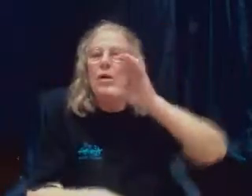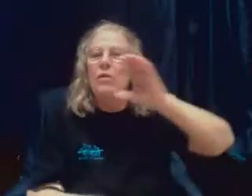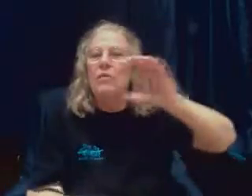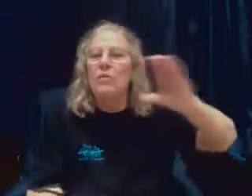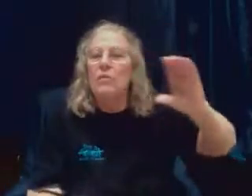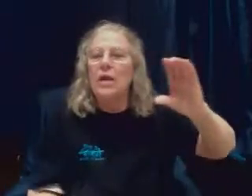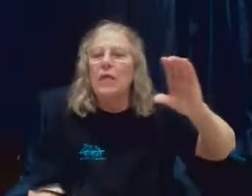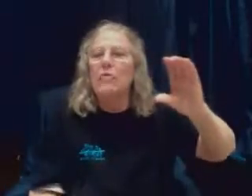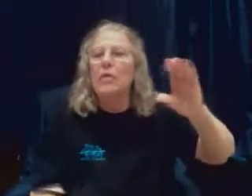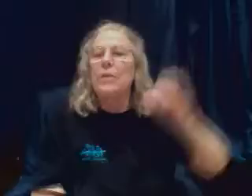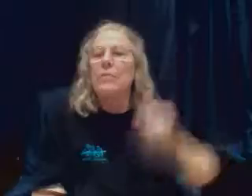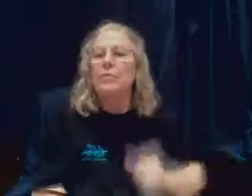of Calvary.